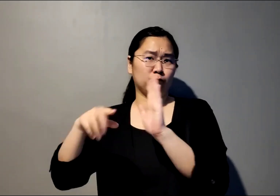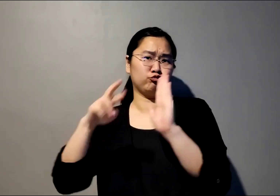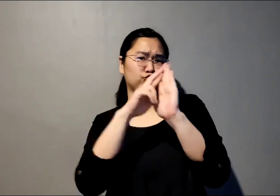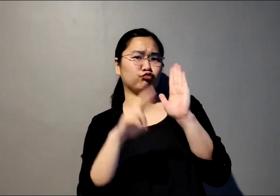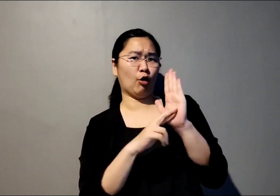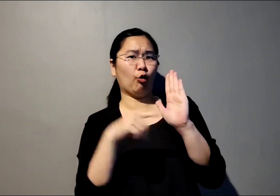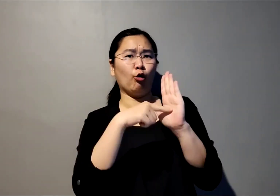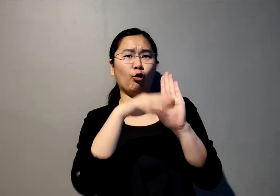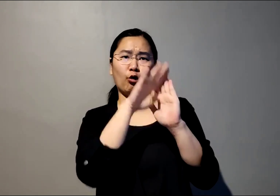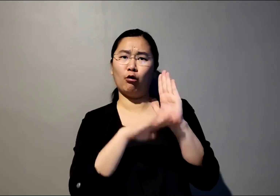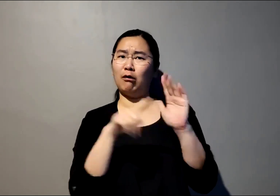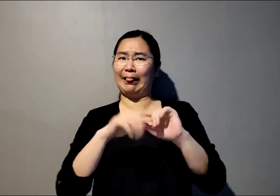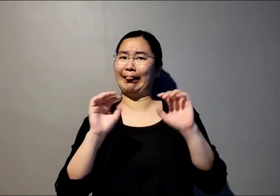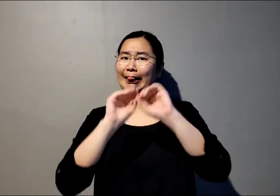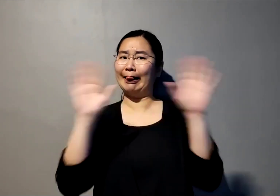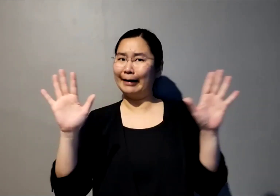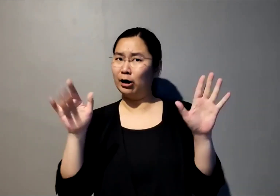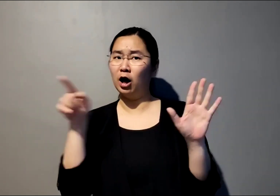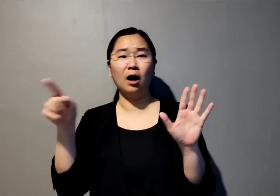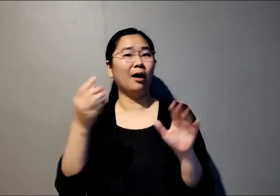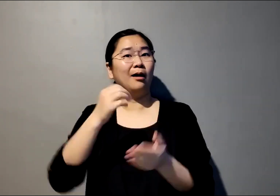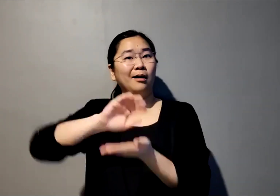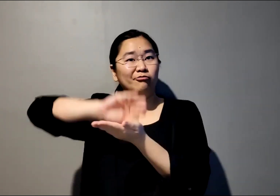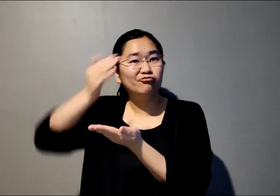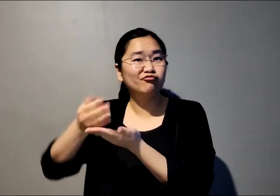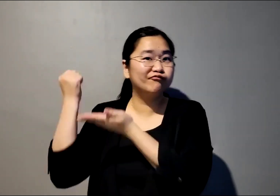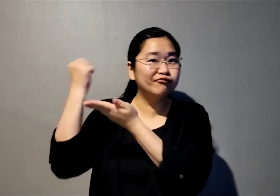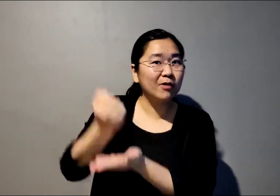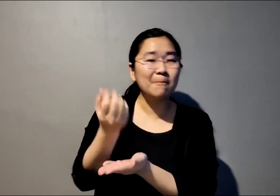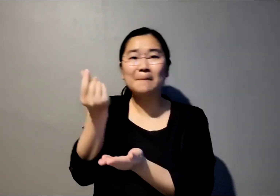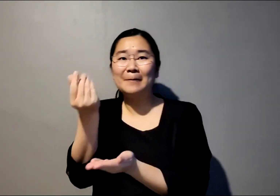budget, but the money should be allocated for